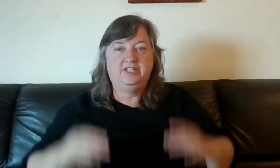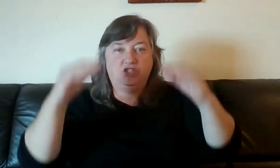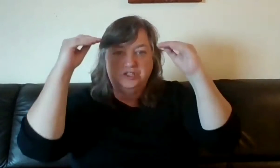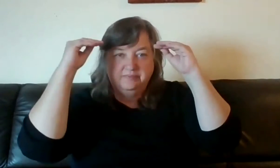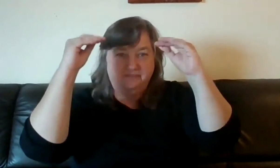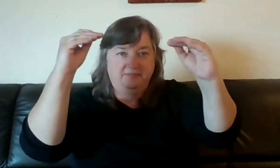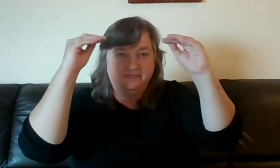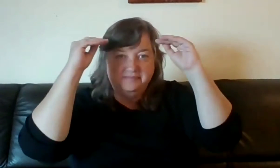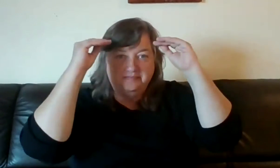Teach.